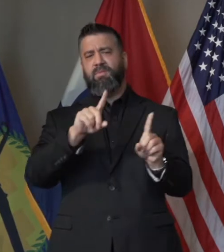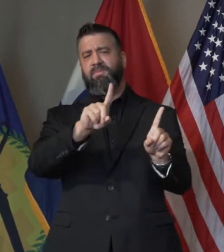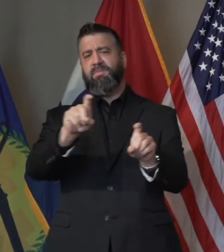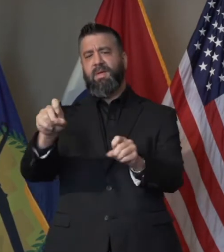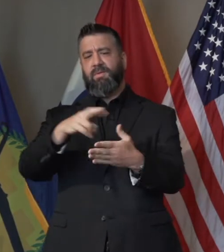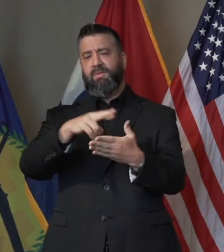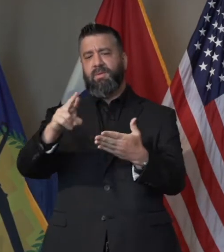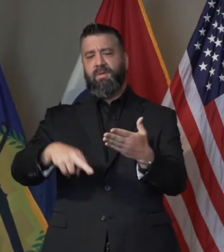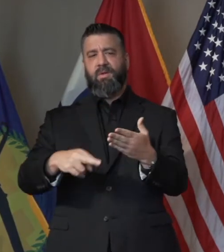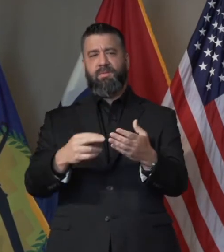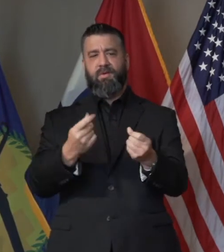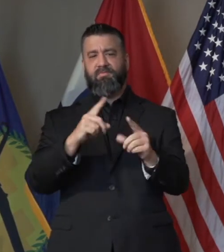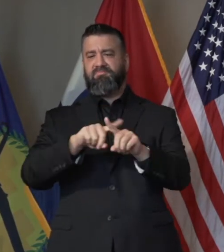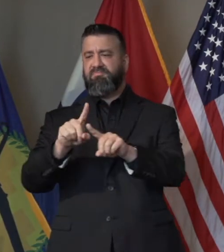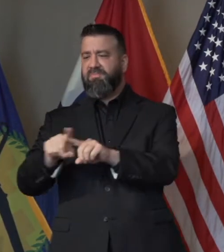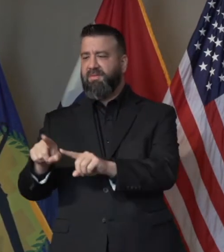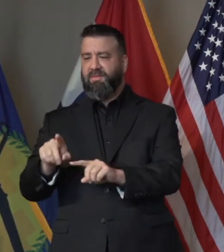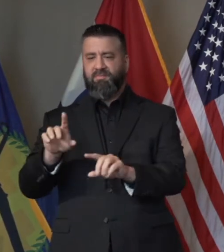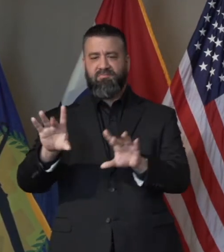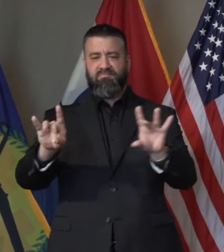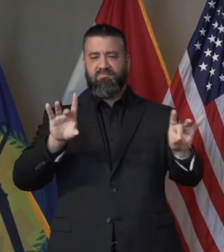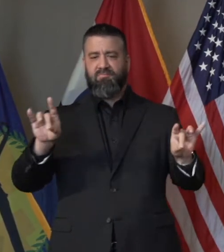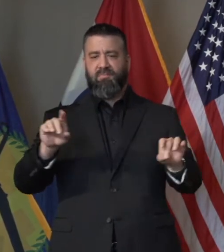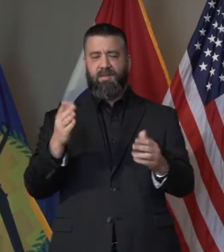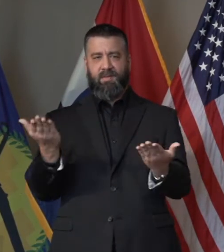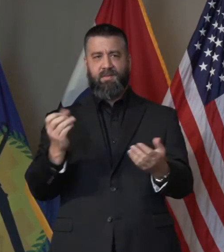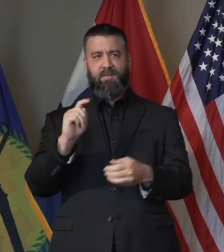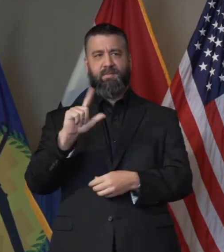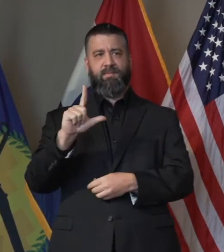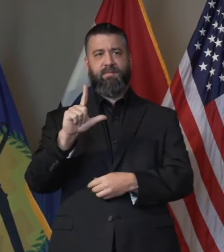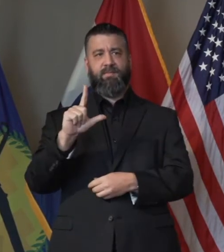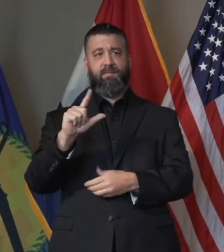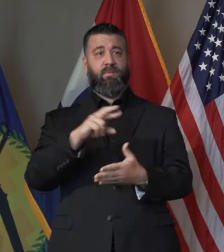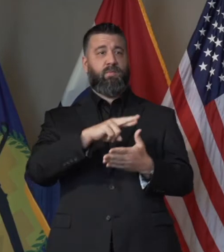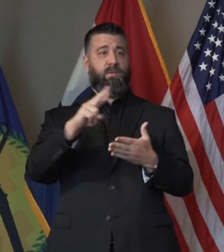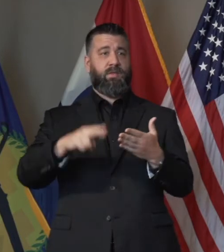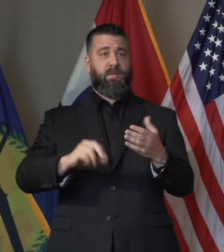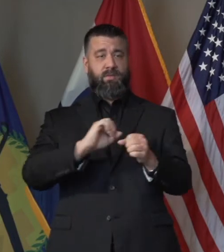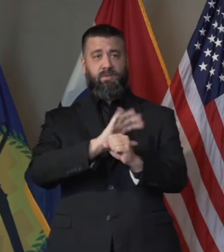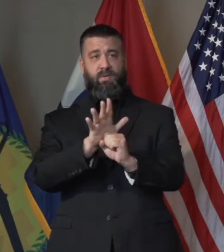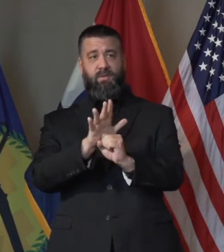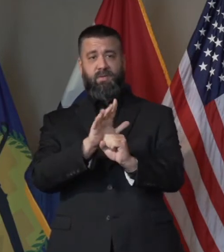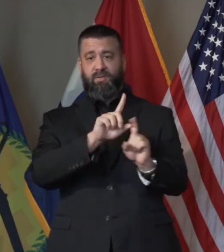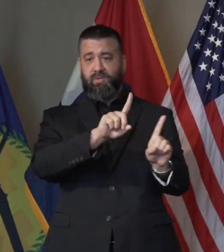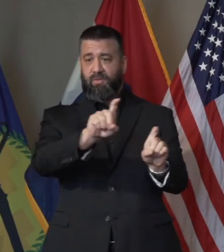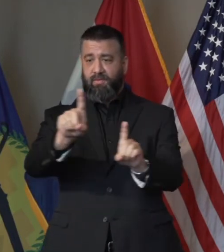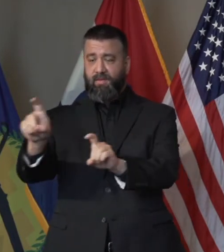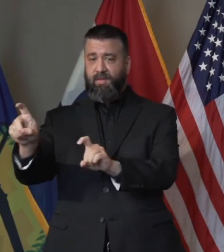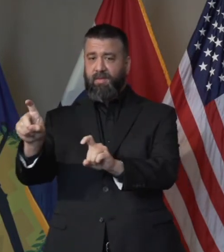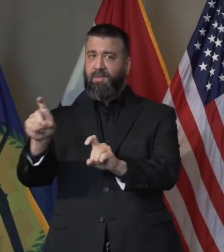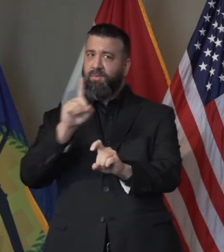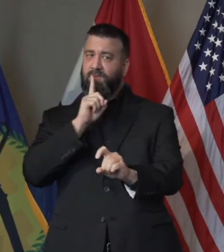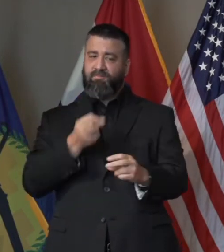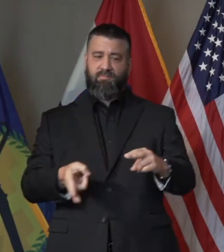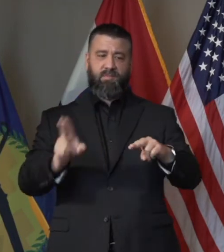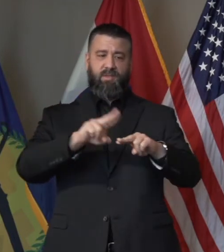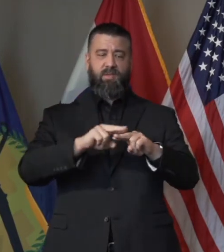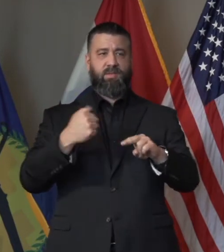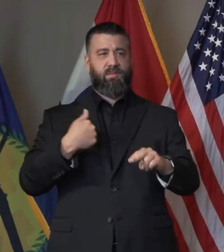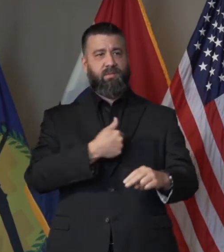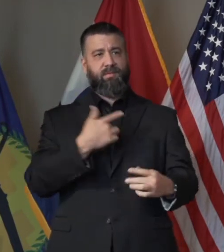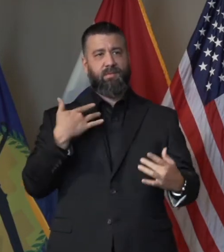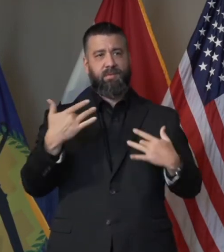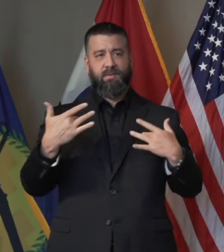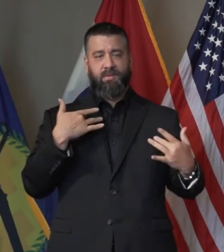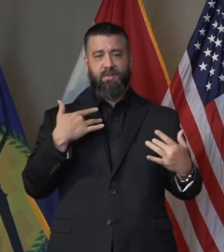county residents. Results of the COVID-19 St. Louis County survey amplified concerns from experts about the